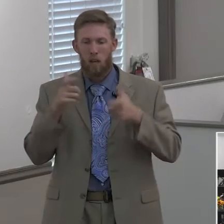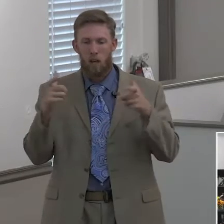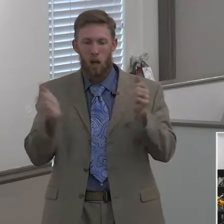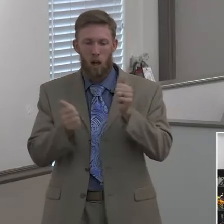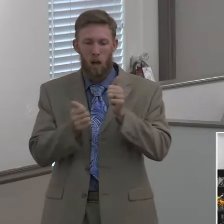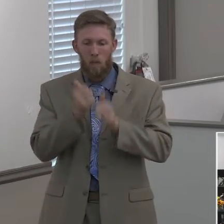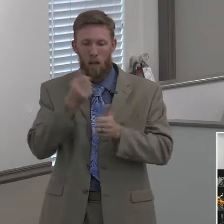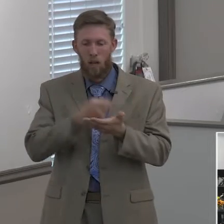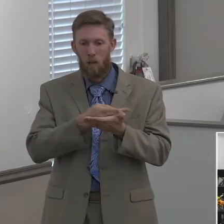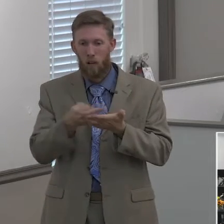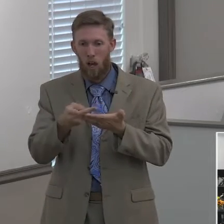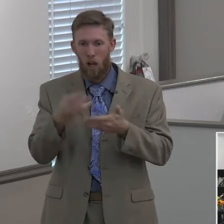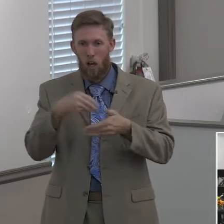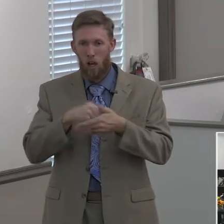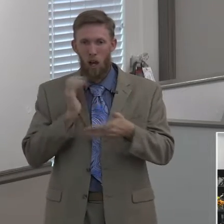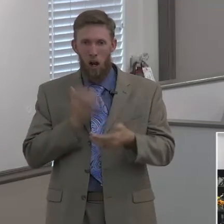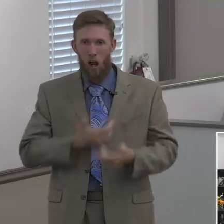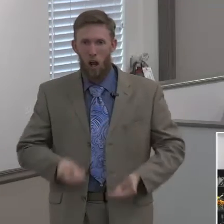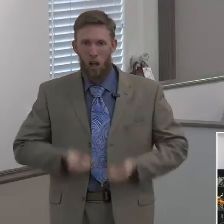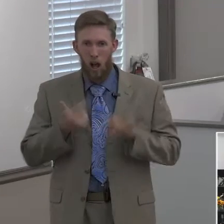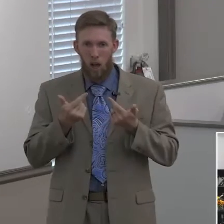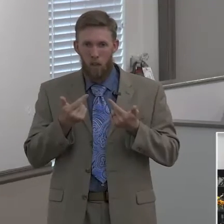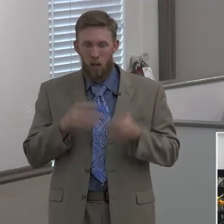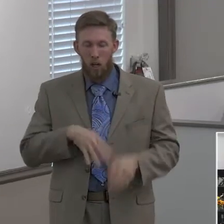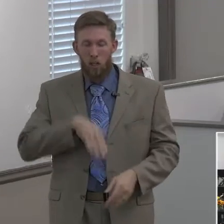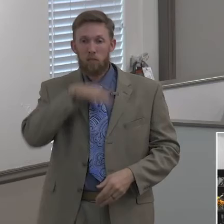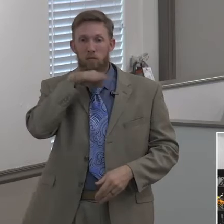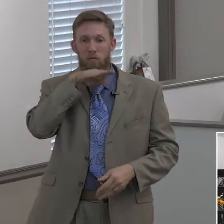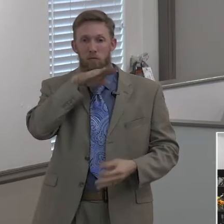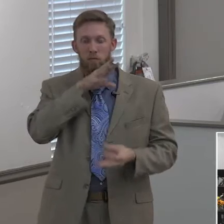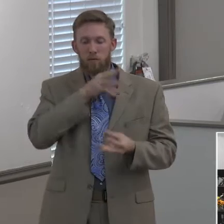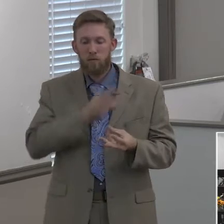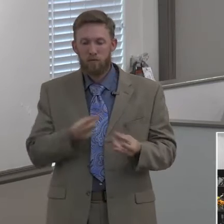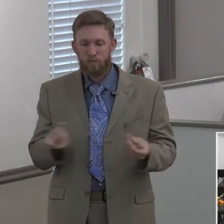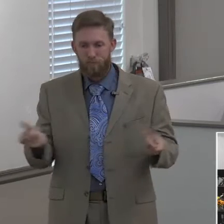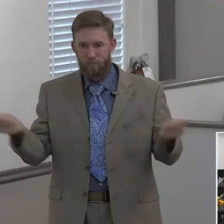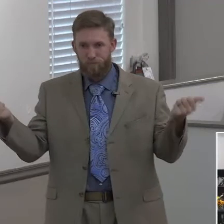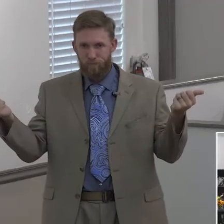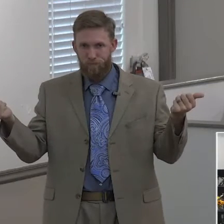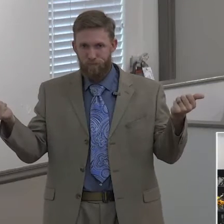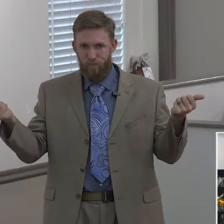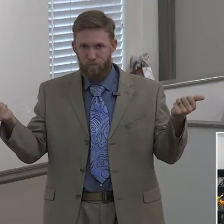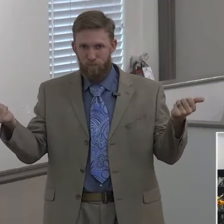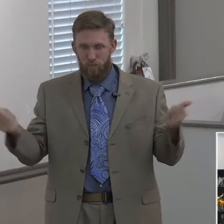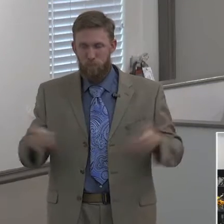our lives, dealing with frustration.